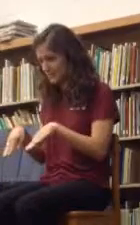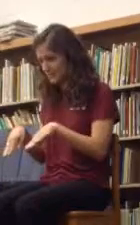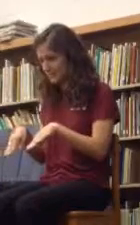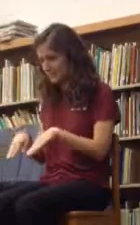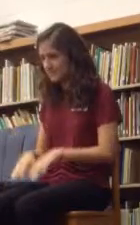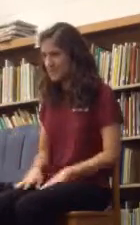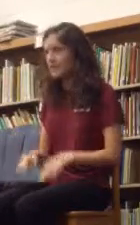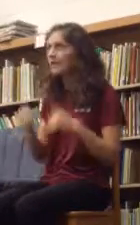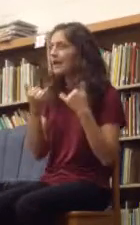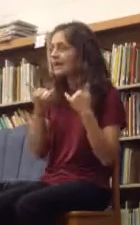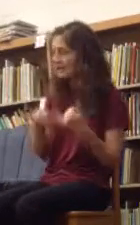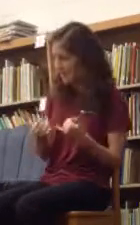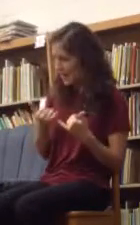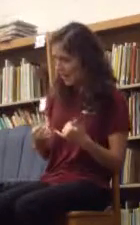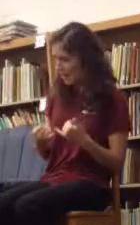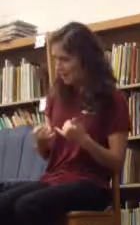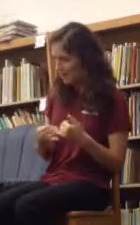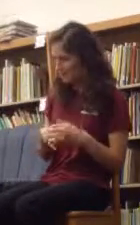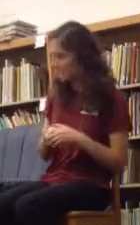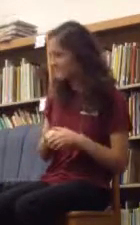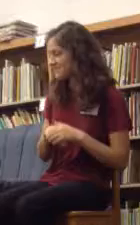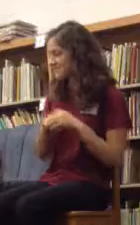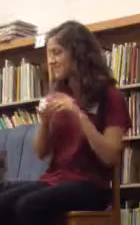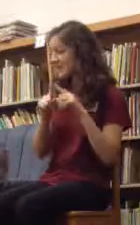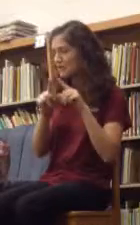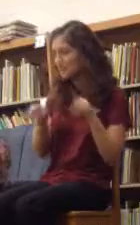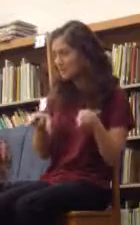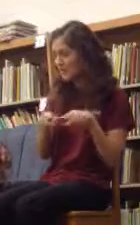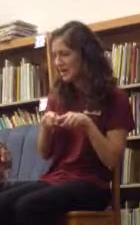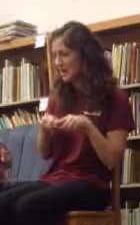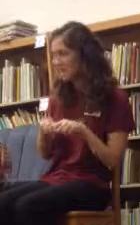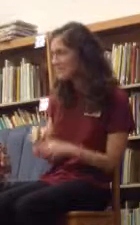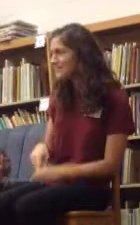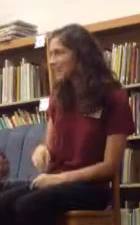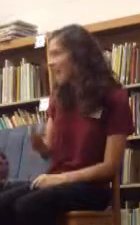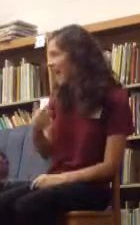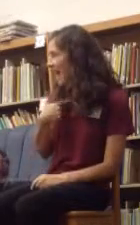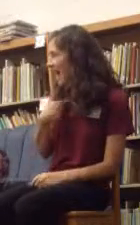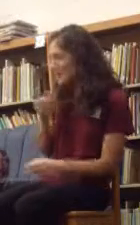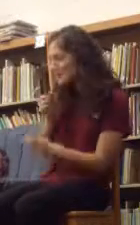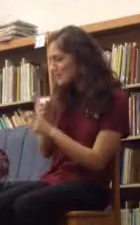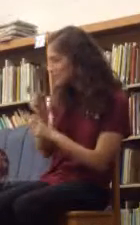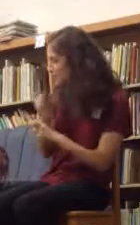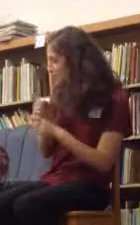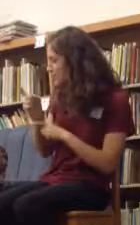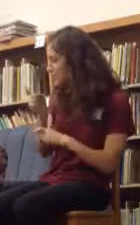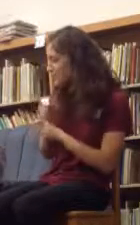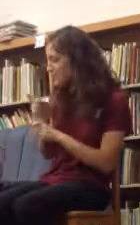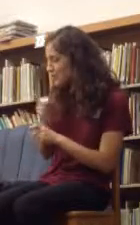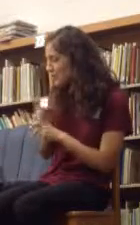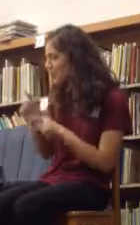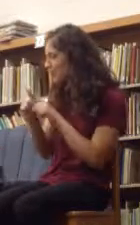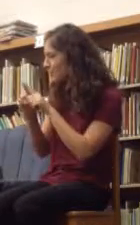Now, said Triangle, I will play my sneaky trick.